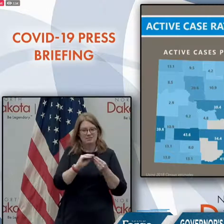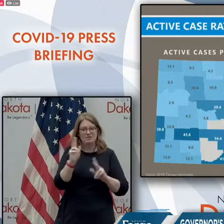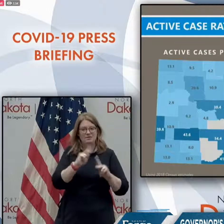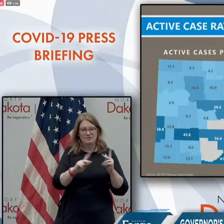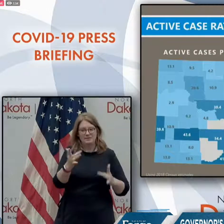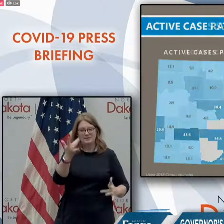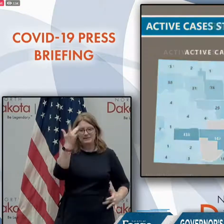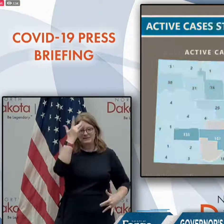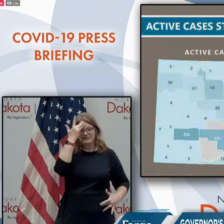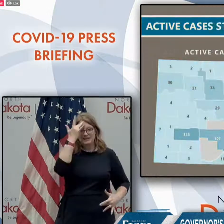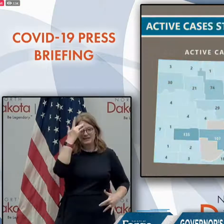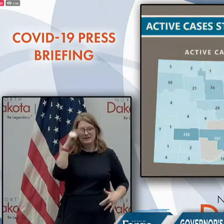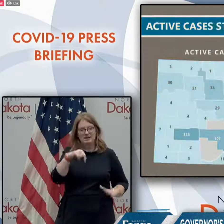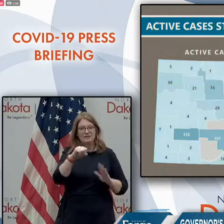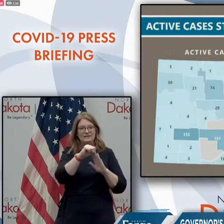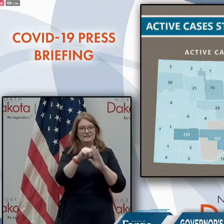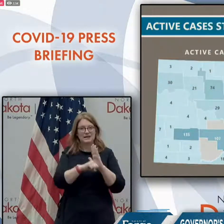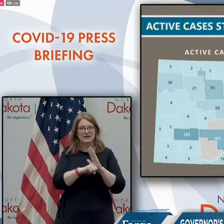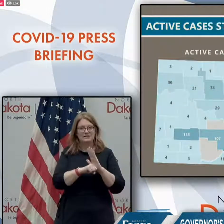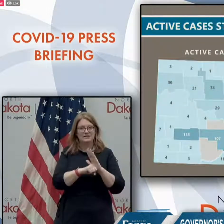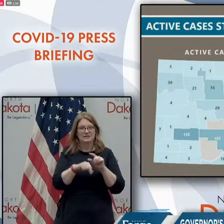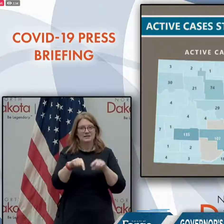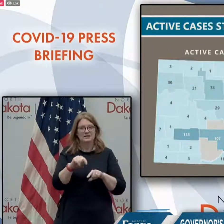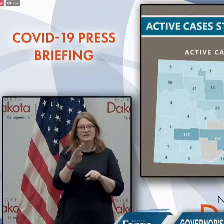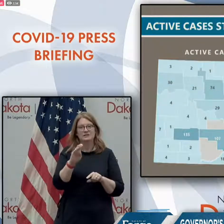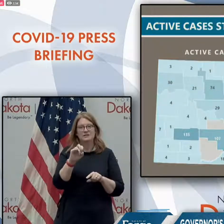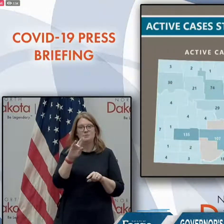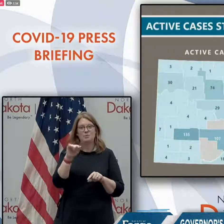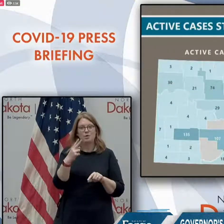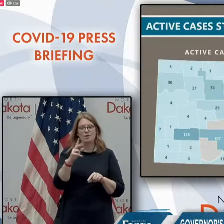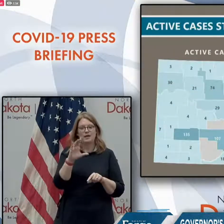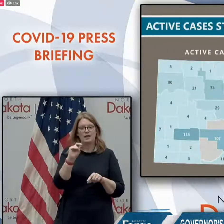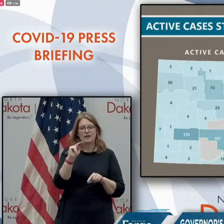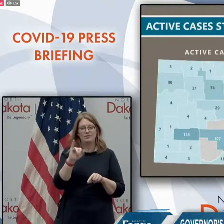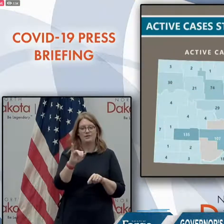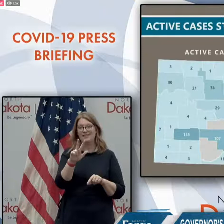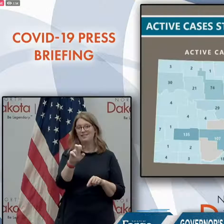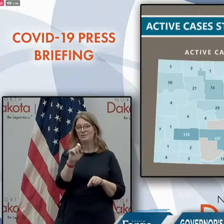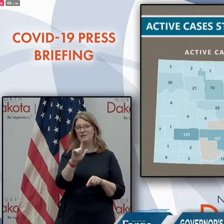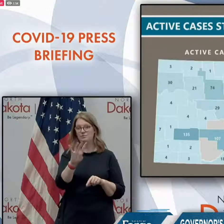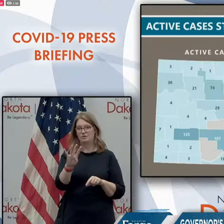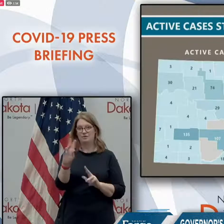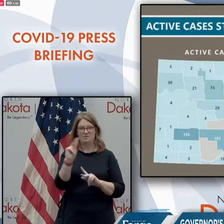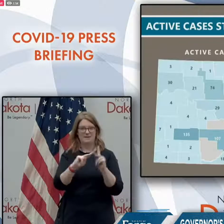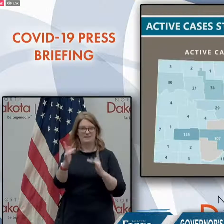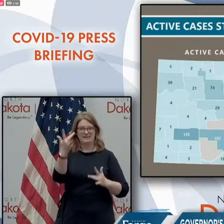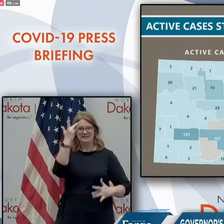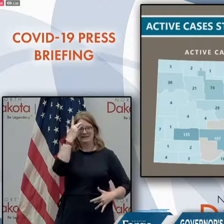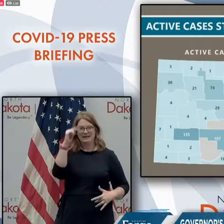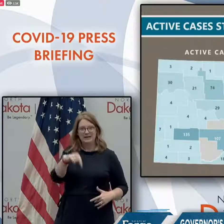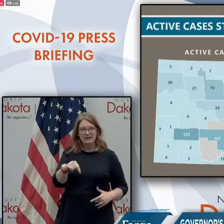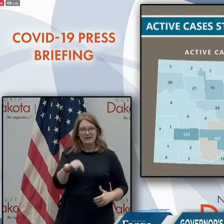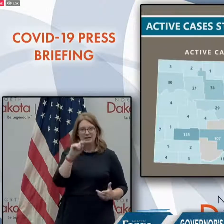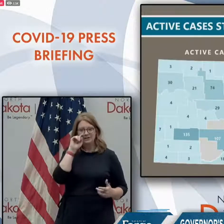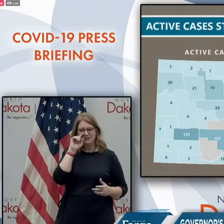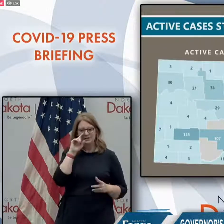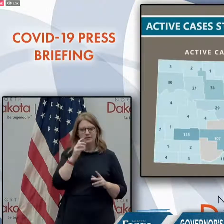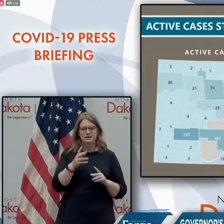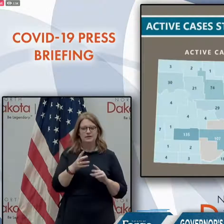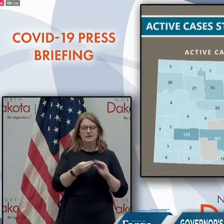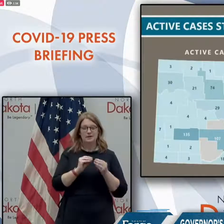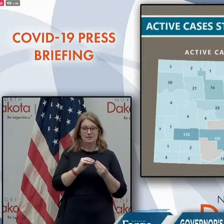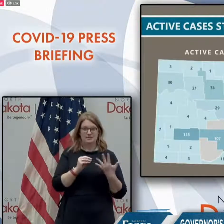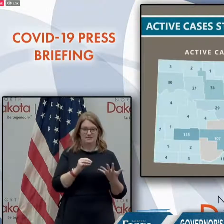cases in the state are found in Burleigh County, 324 cases in Burleigh County. The number 5 county is Morton